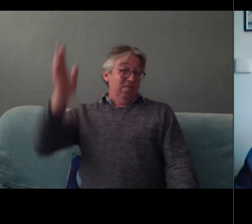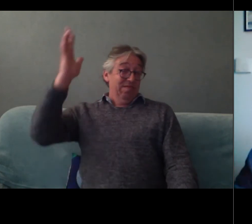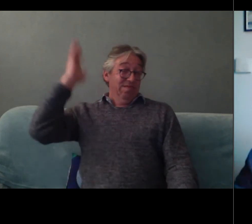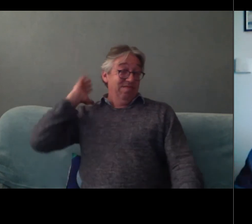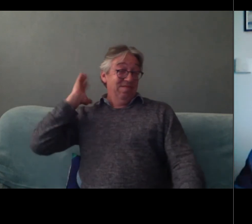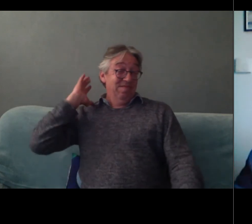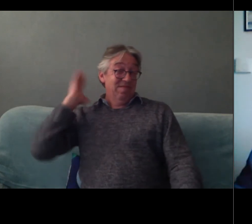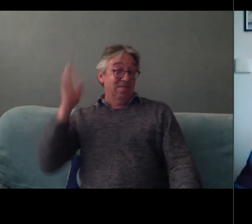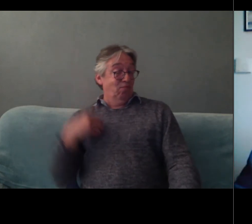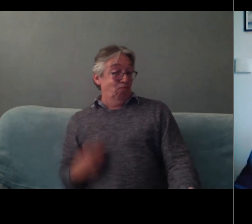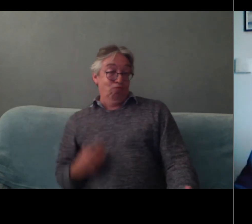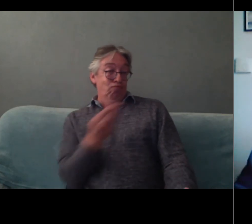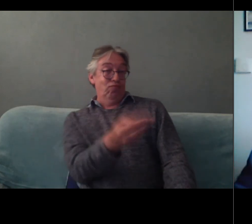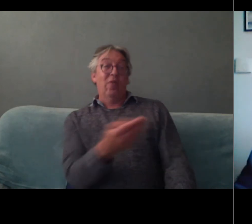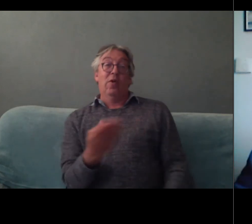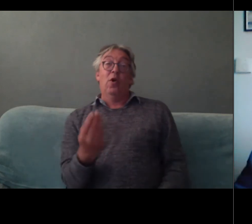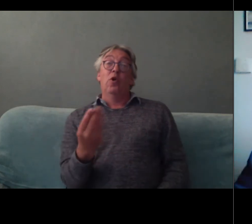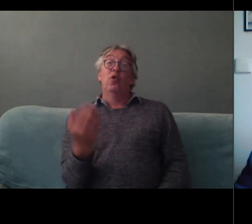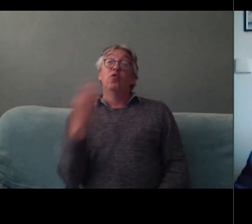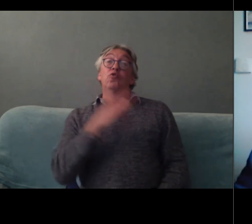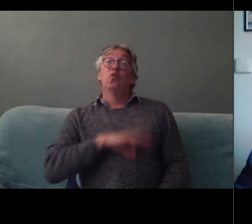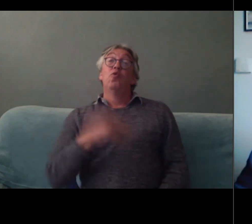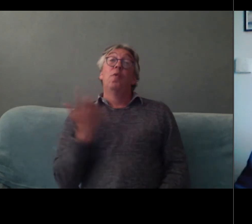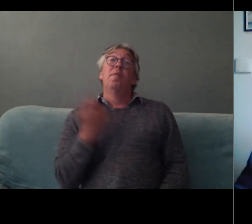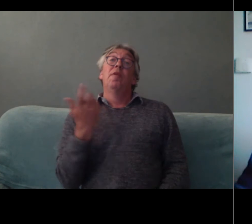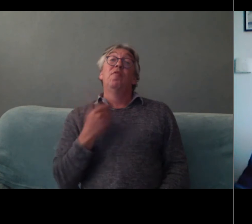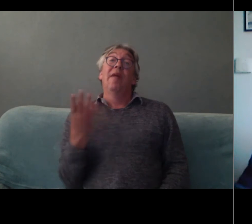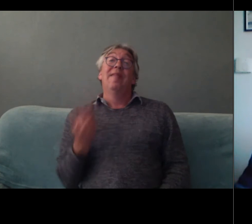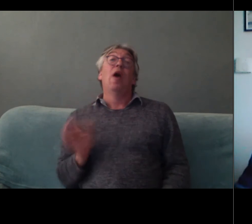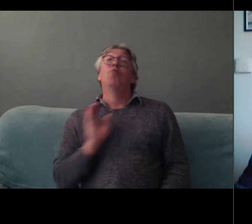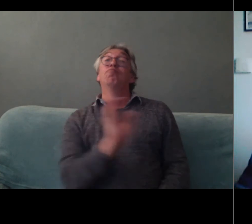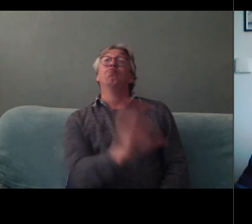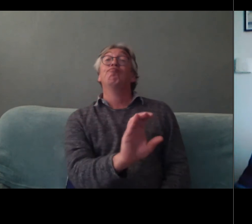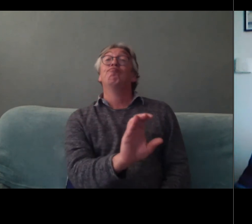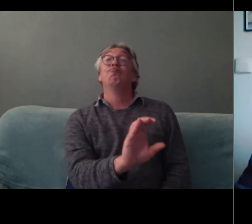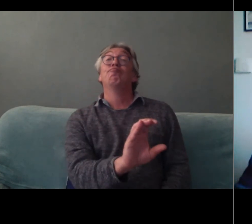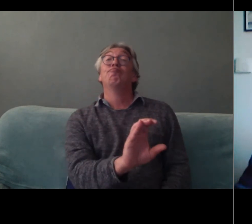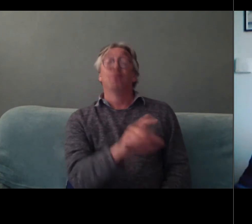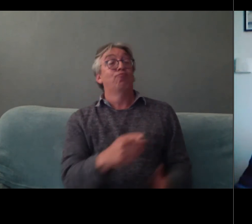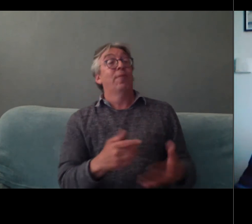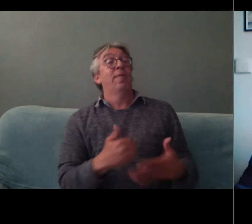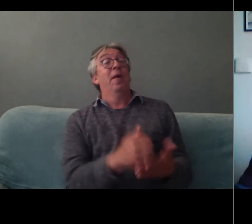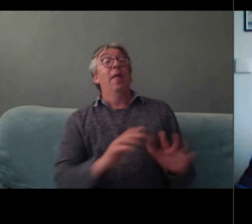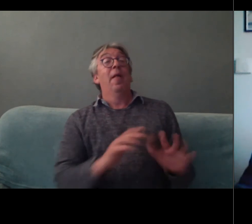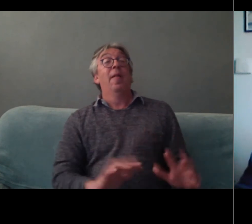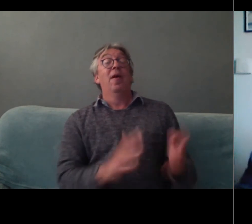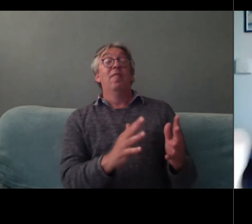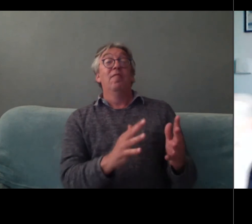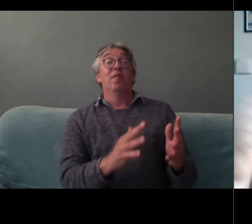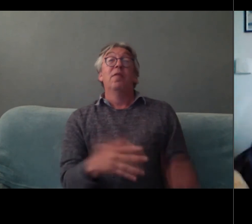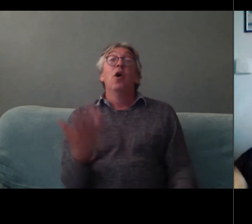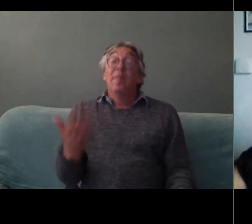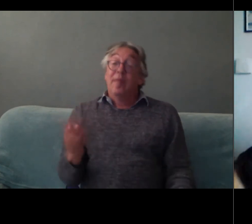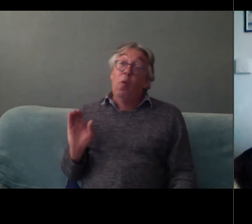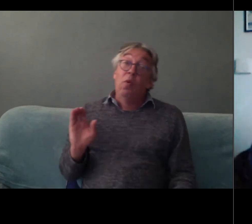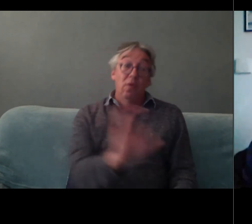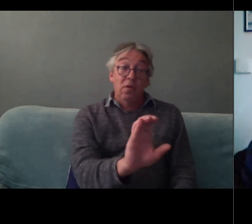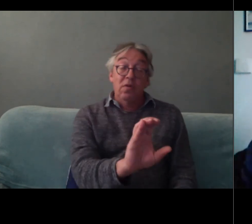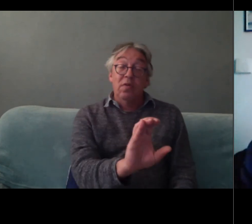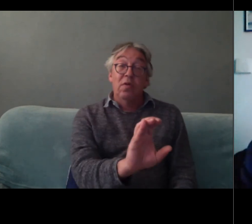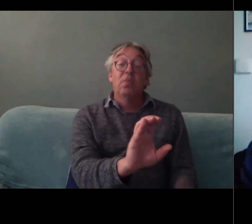the person. Although this policy still exists, it has been expanded to include services that provide support